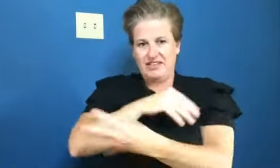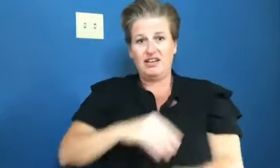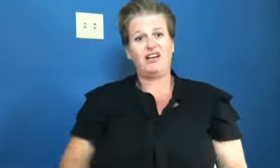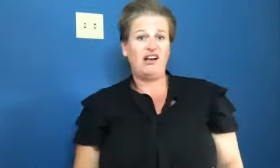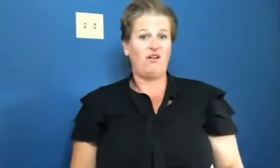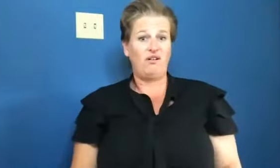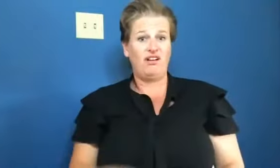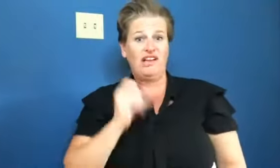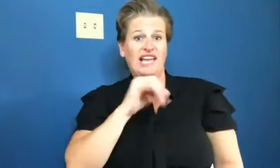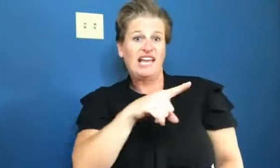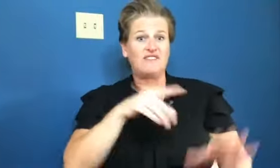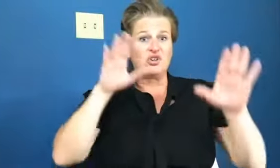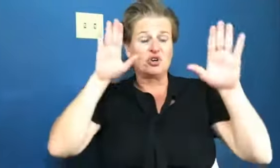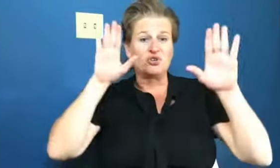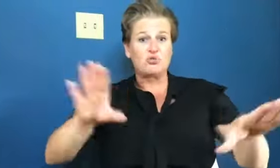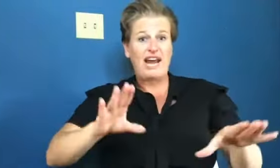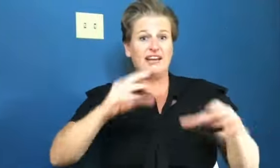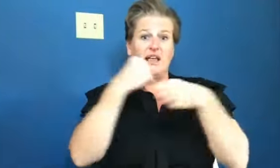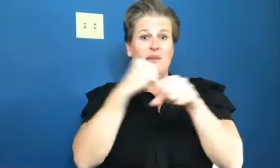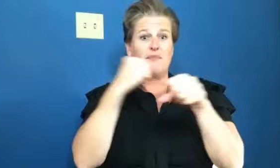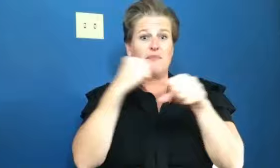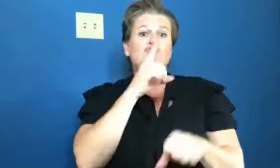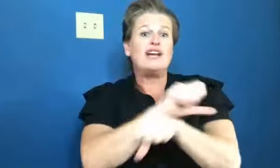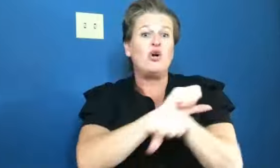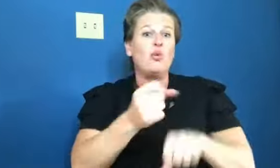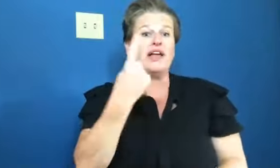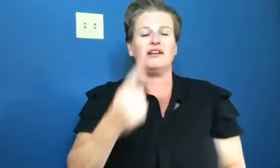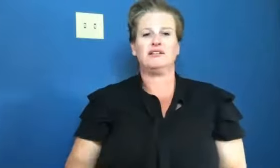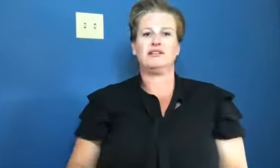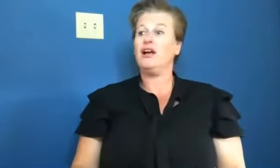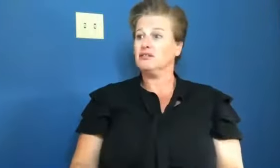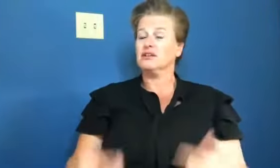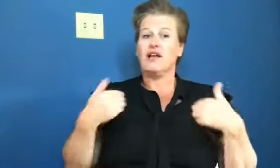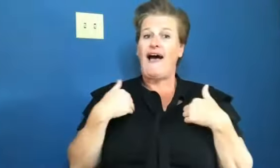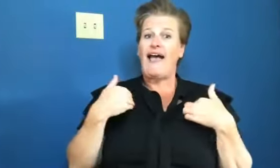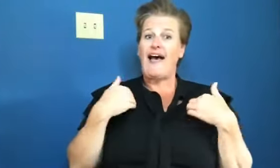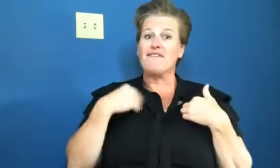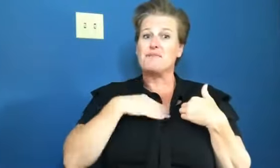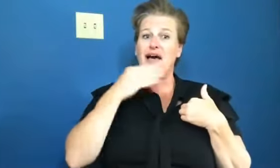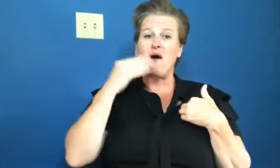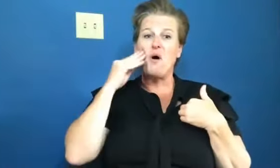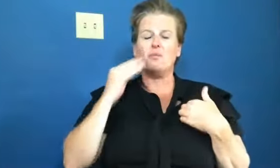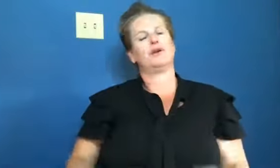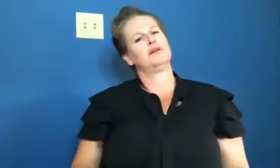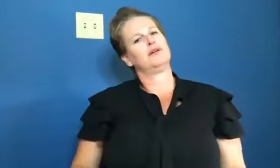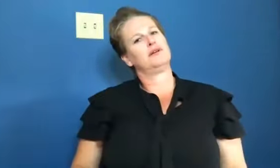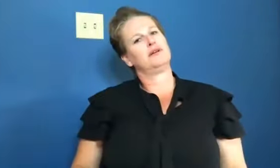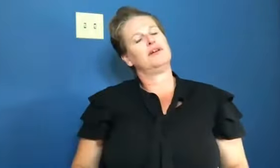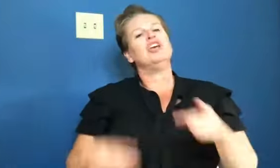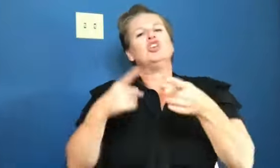can. I make them in the studio of my house. And I said, all right, buddy, there are dozens of women that you could take home tonight, and I'm not one of them. So why don't you